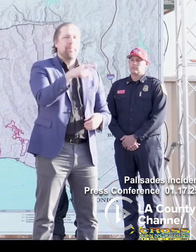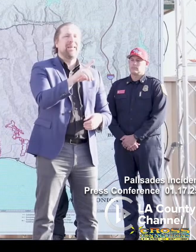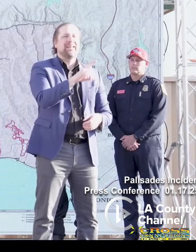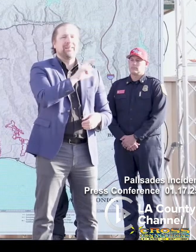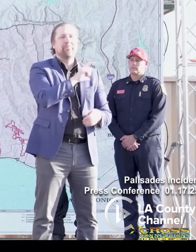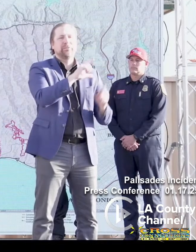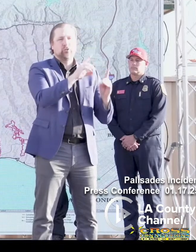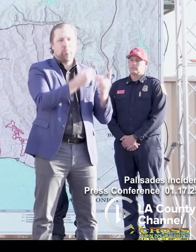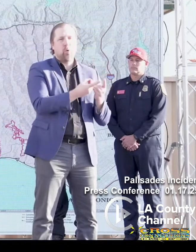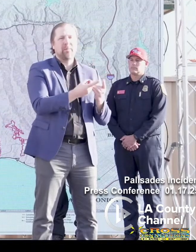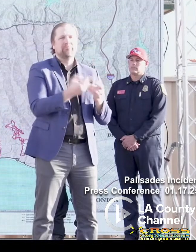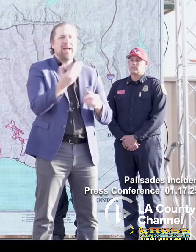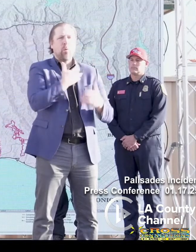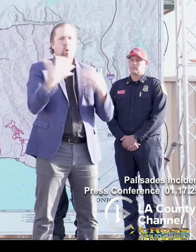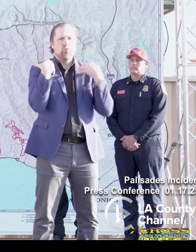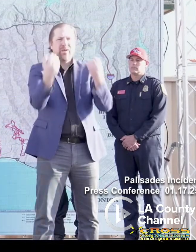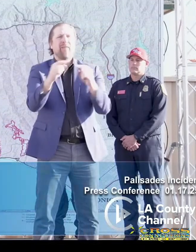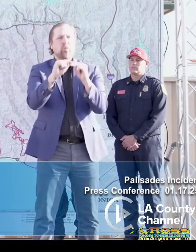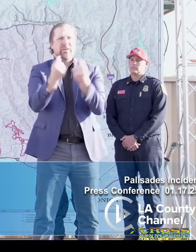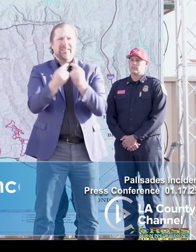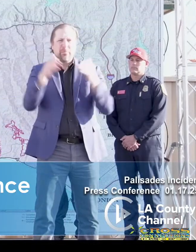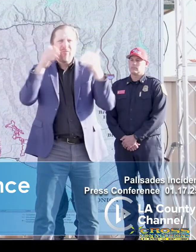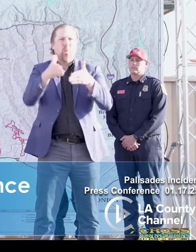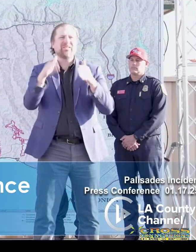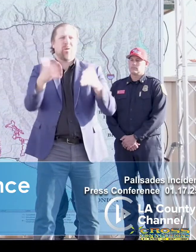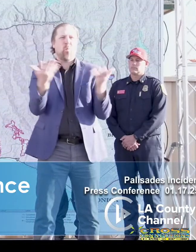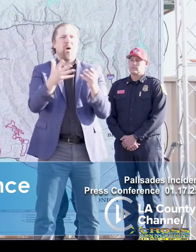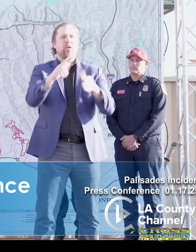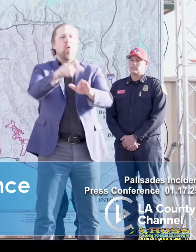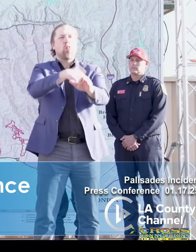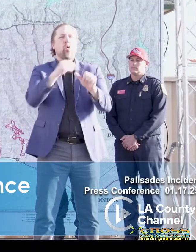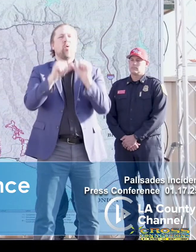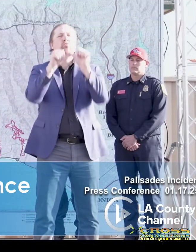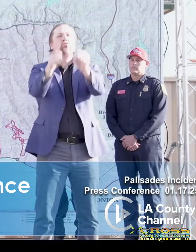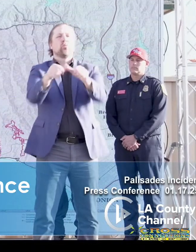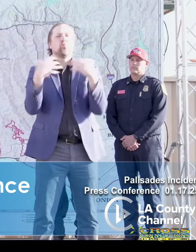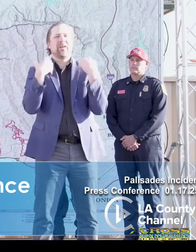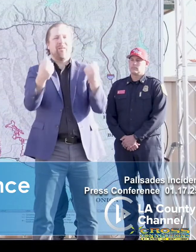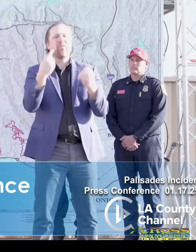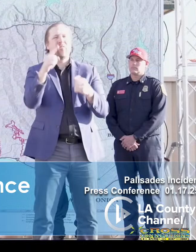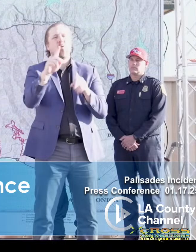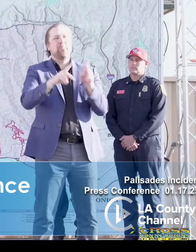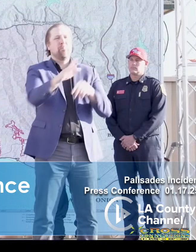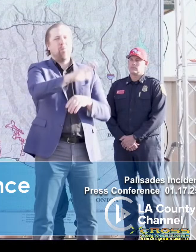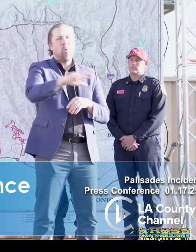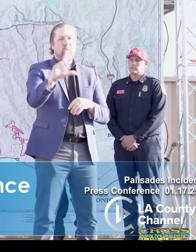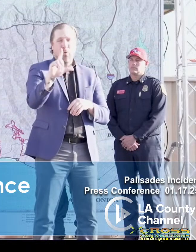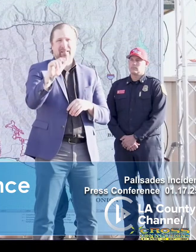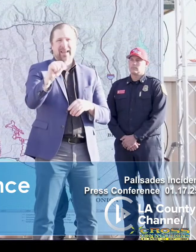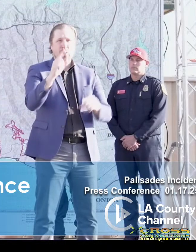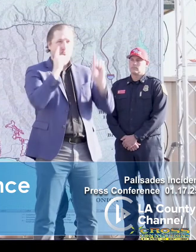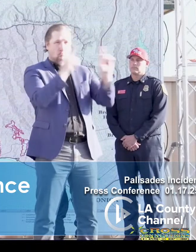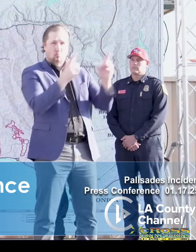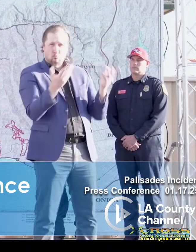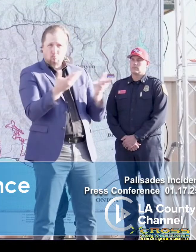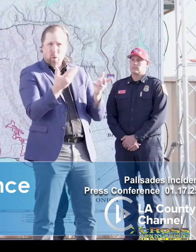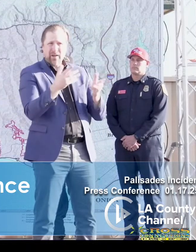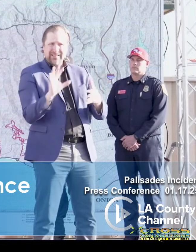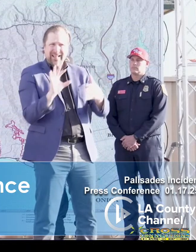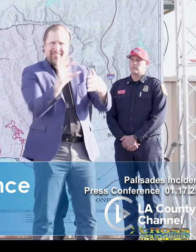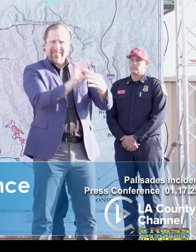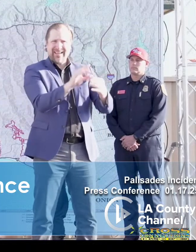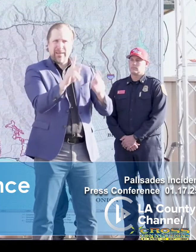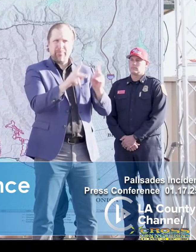The recovery team remains focused on the long-term recovery of the people of Los Angeles, and it has a goal of linking those impacted